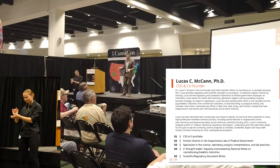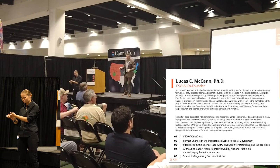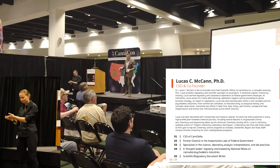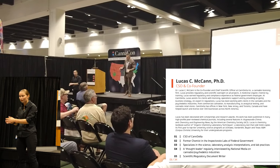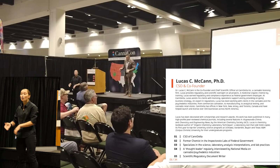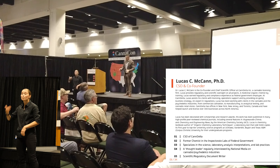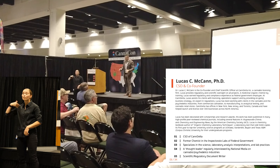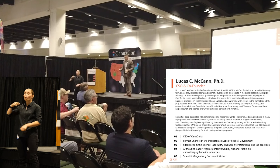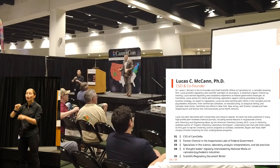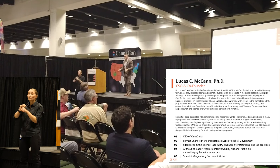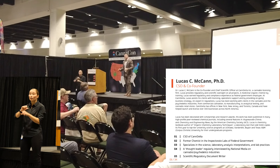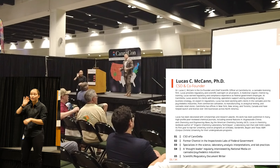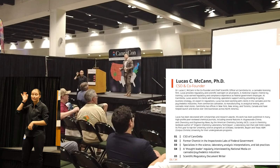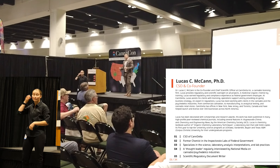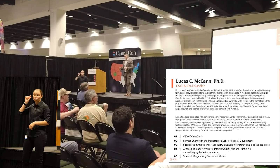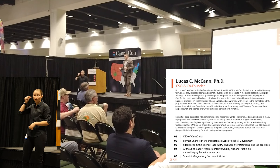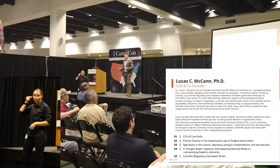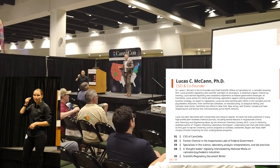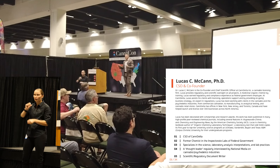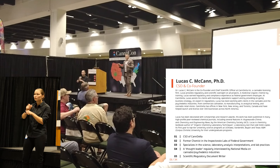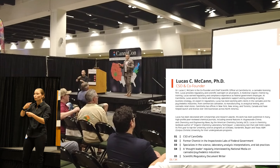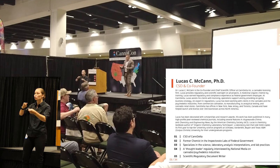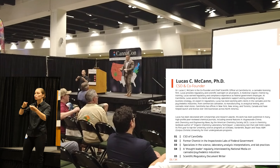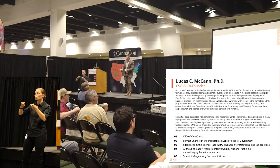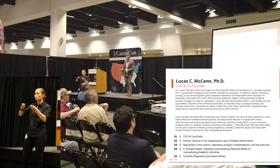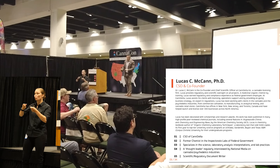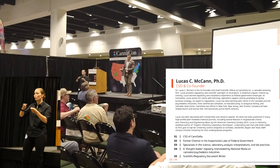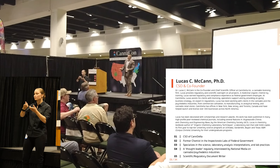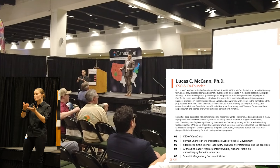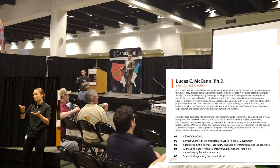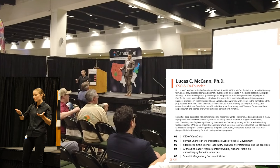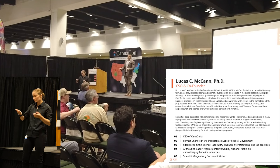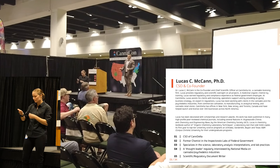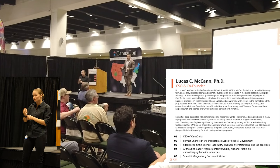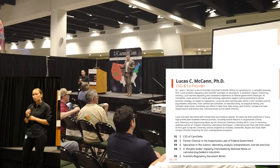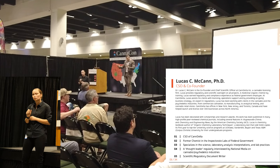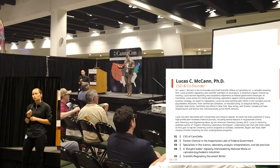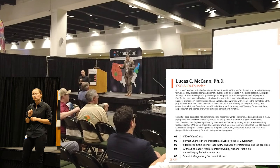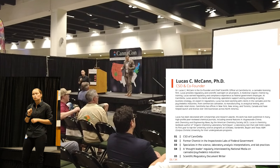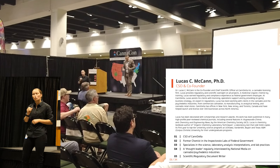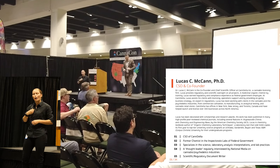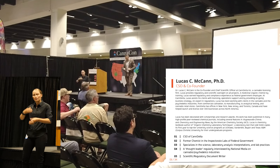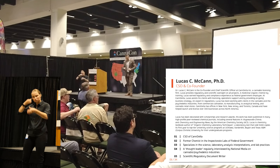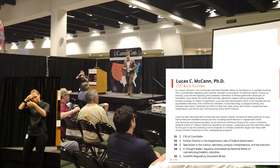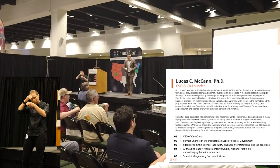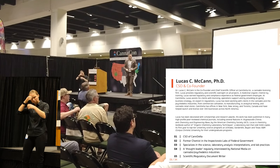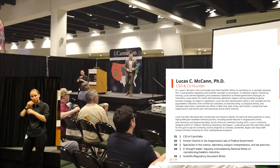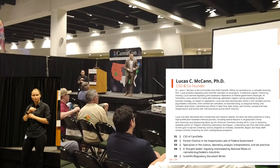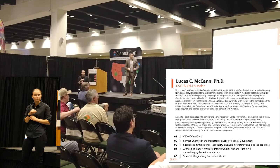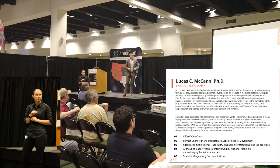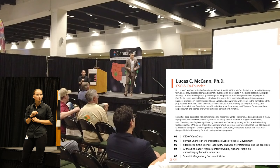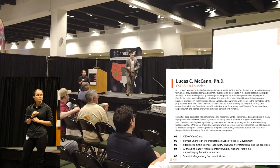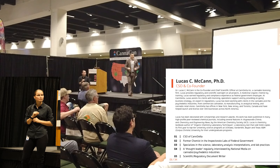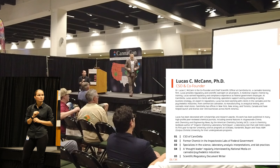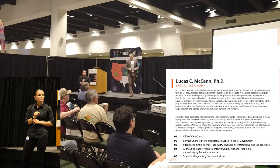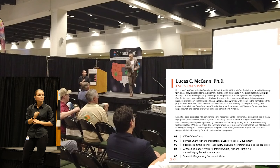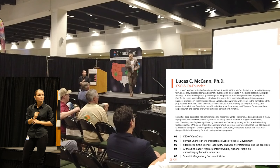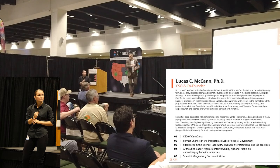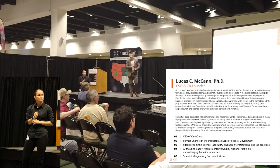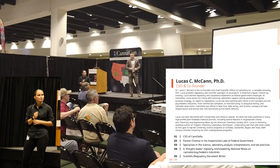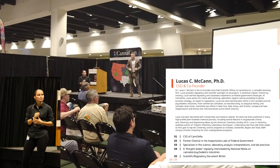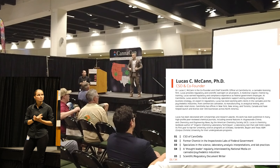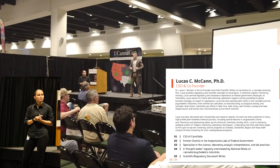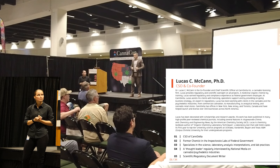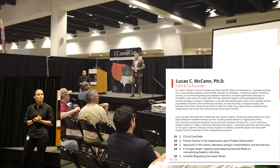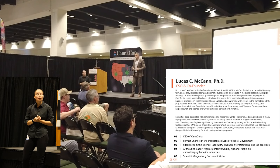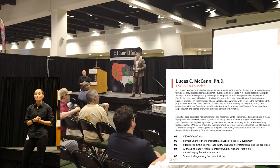federal government in controlled substances. So I have an idea of some of the things I'm talking about, but don't take my word for it. And I've been